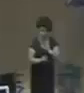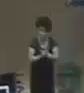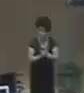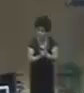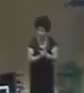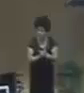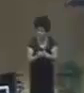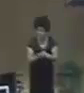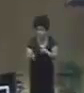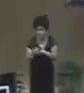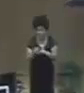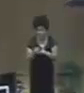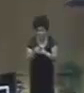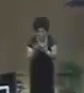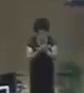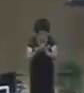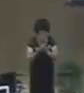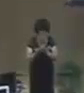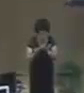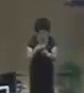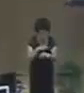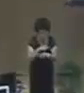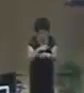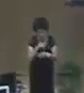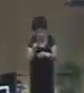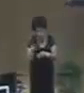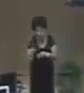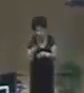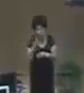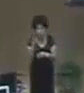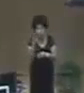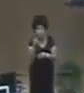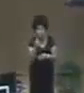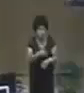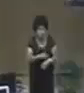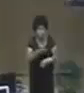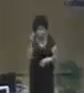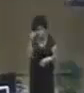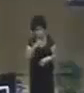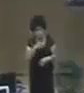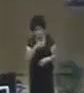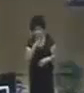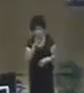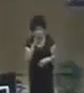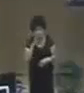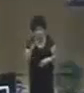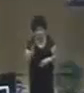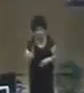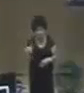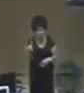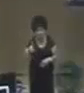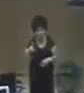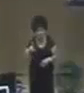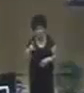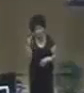was up till 3 o'clock in the morning studying for his exam, missed the alarm, didn't get to the exam. It happens. And